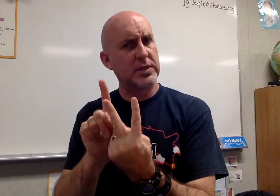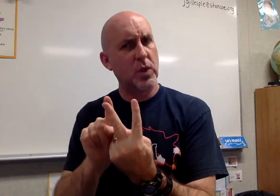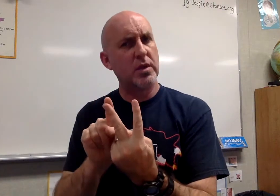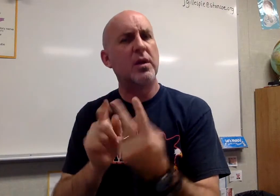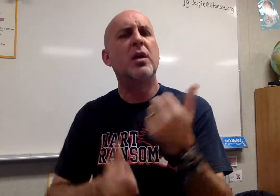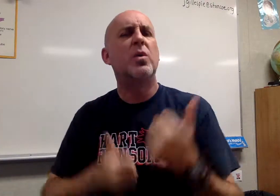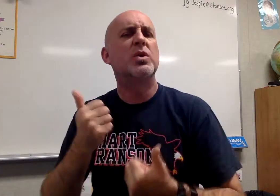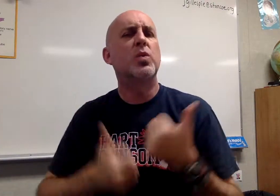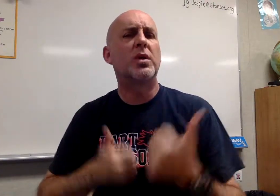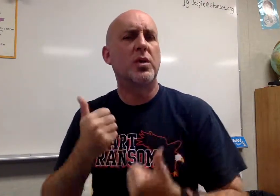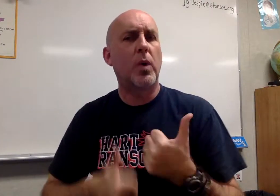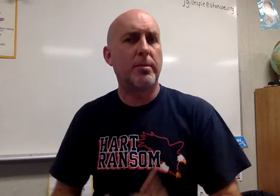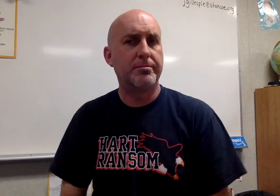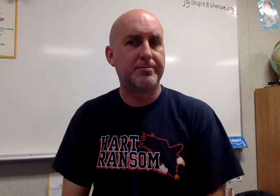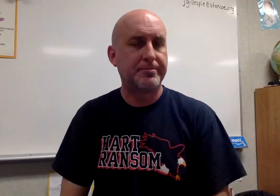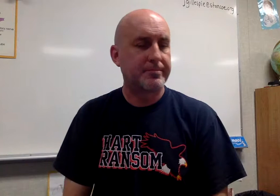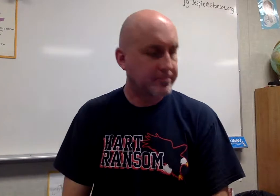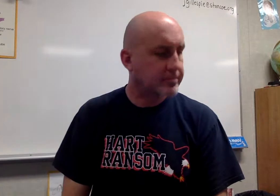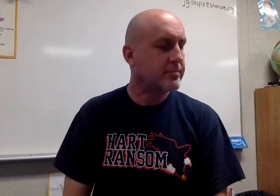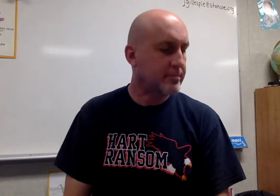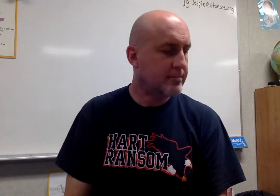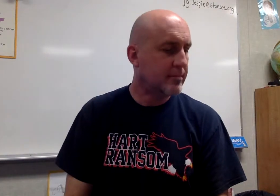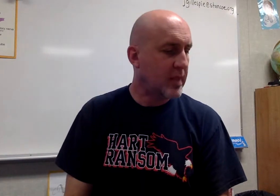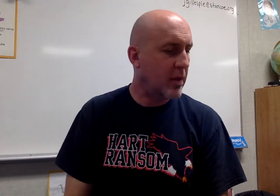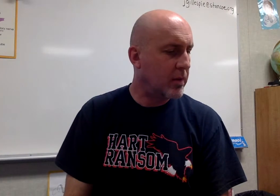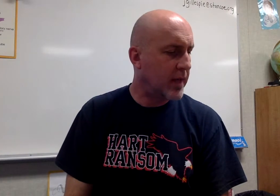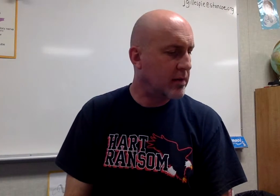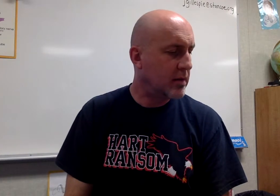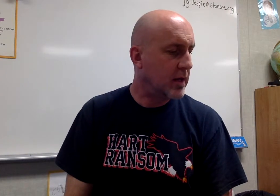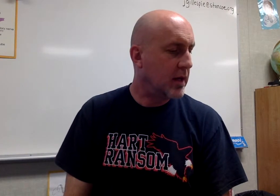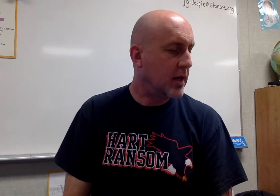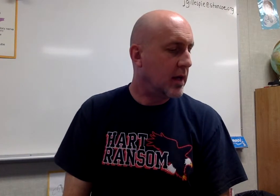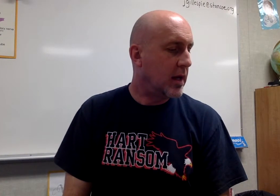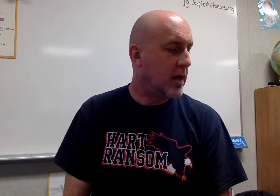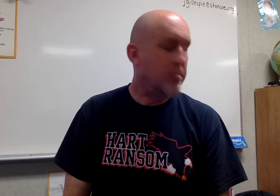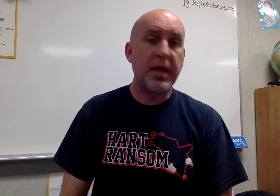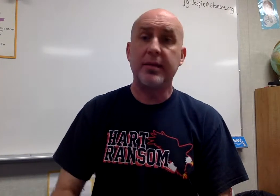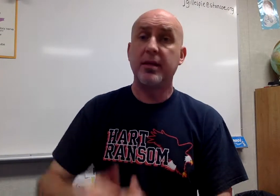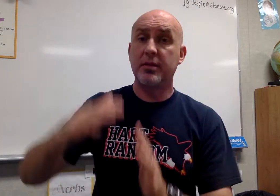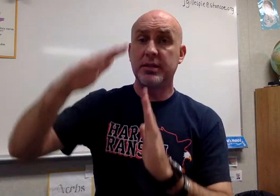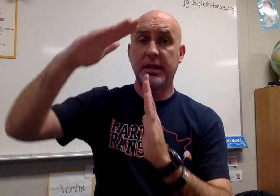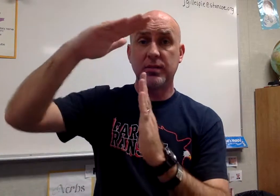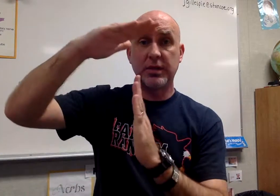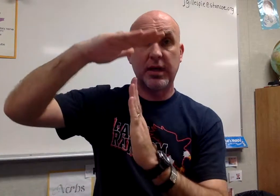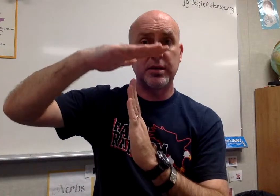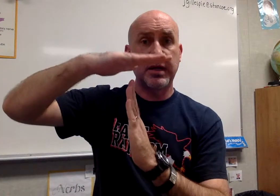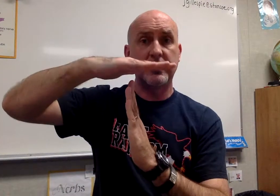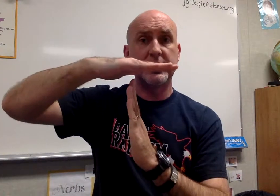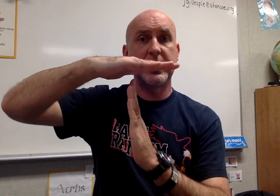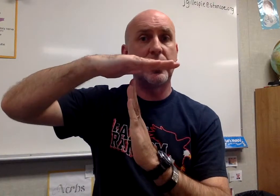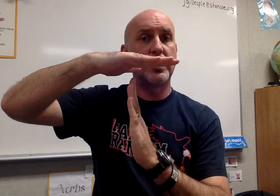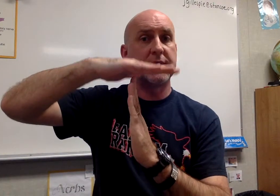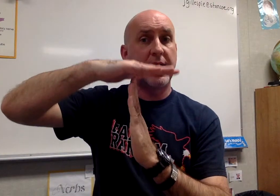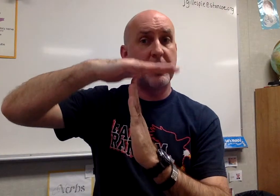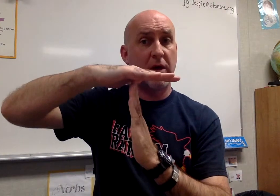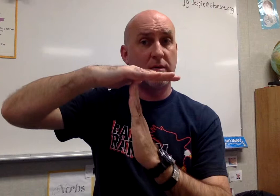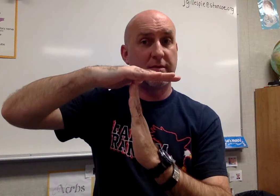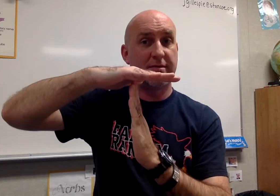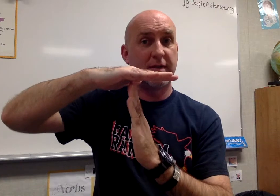one. Which one do you want? Okay. And then the other signs we talked about today were timeout. I showed